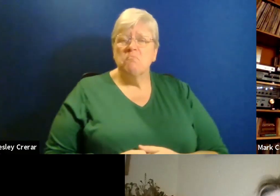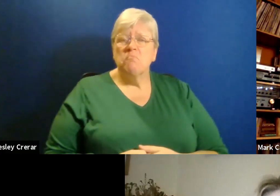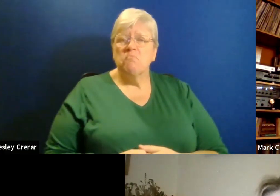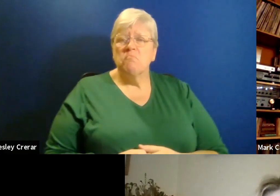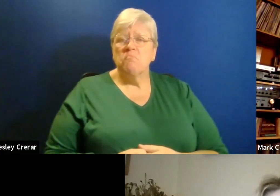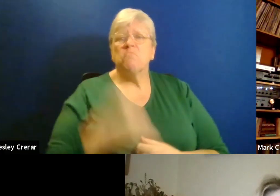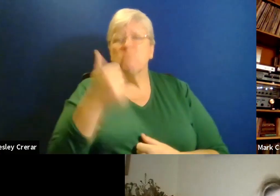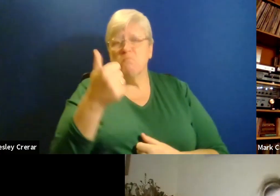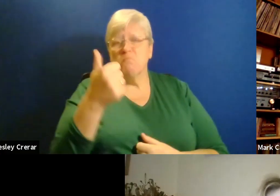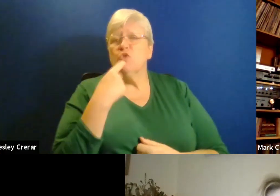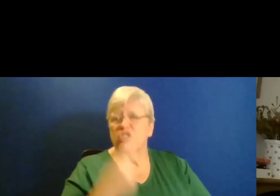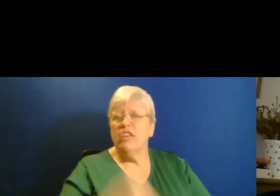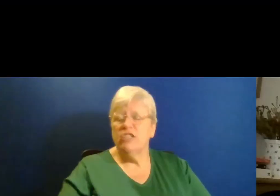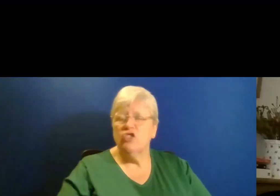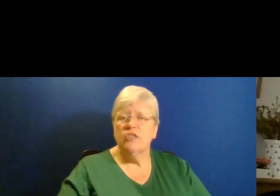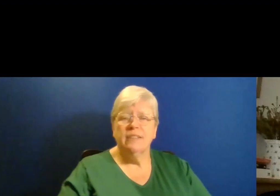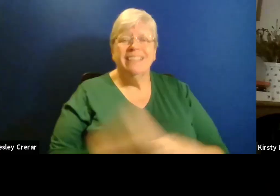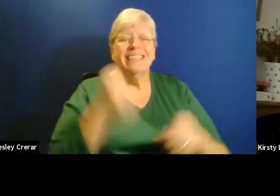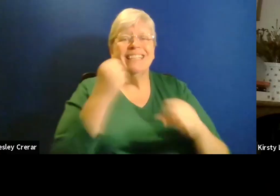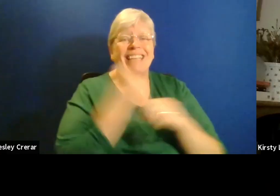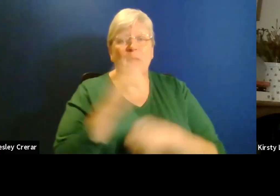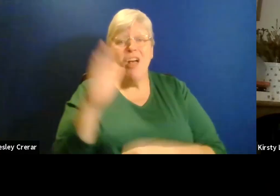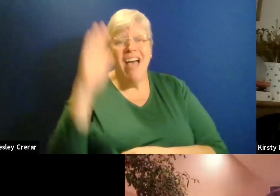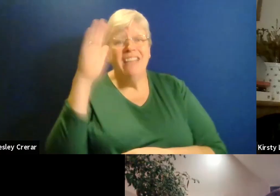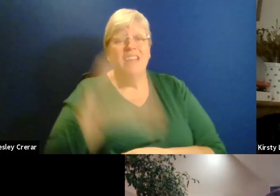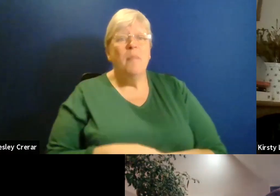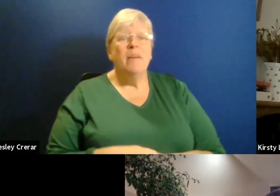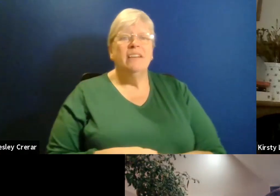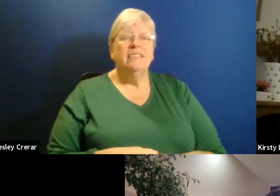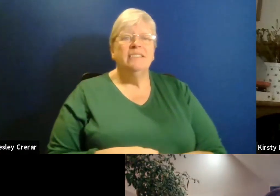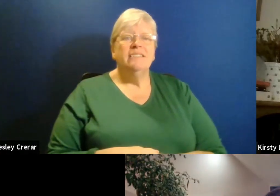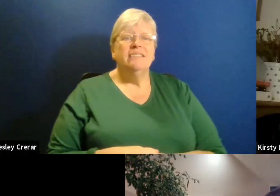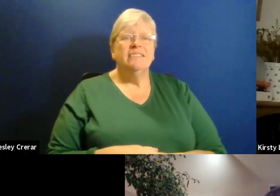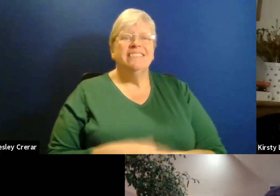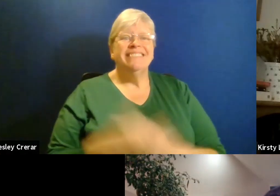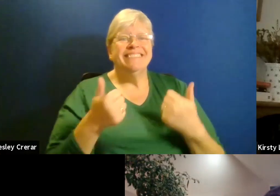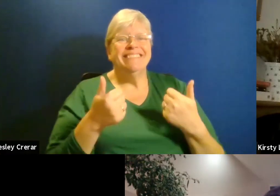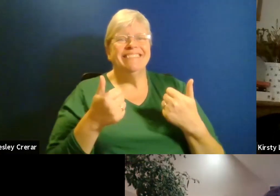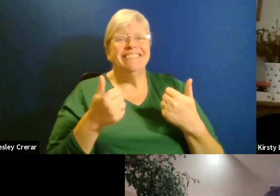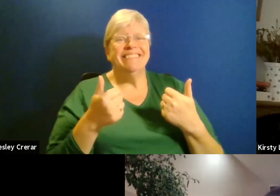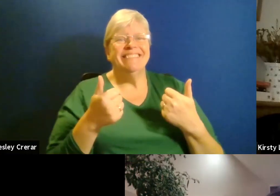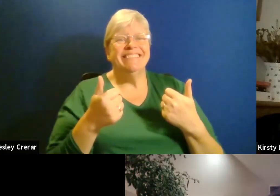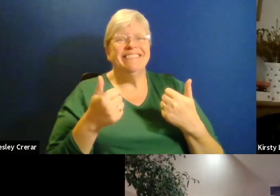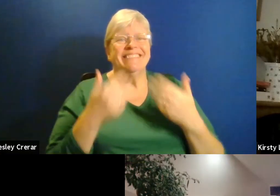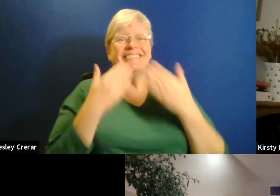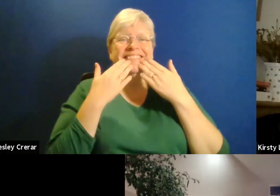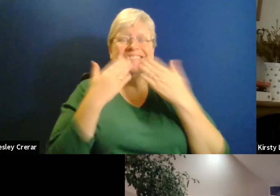That's a good suggestion. Gabrielle's hand is up. Would you like the next? Here we go. Hi, thanks,